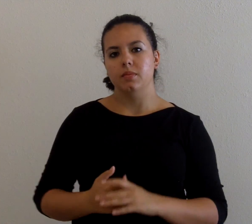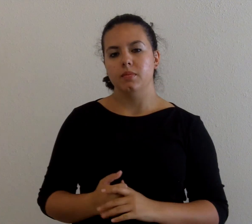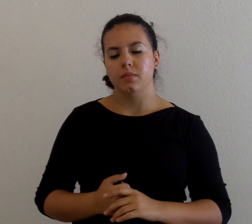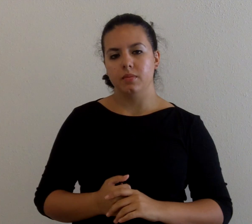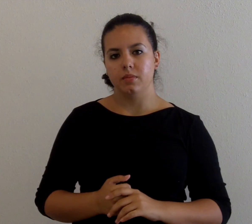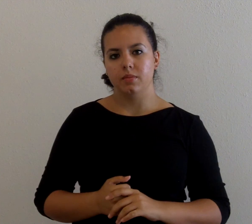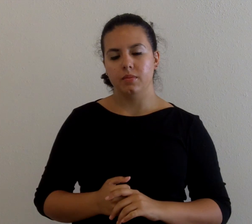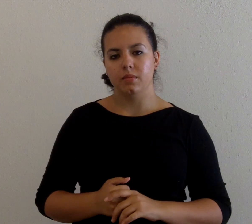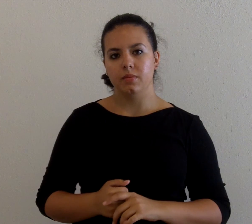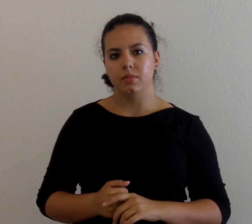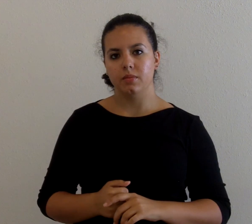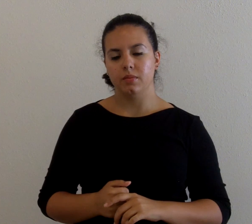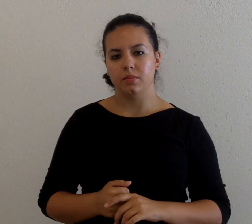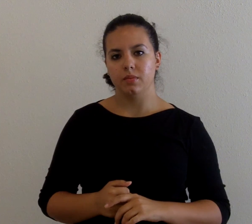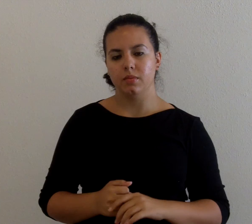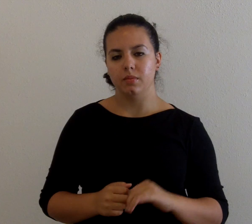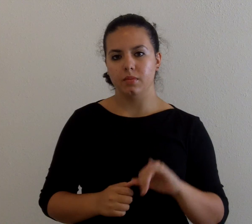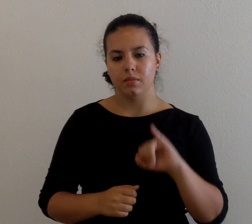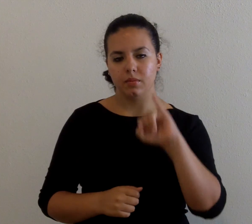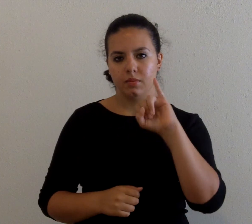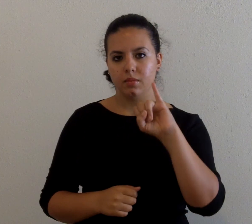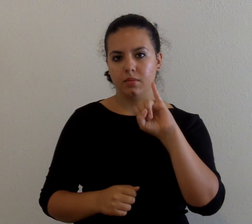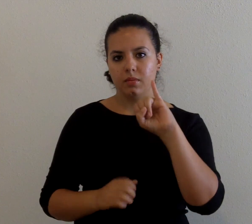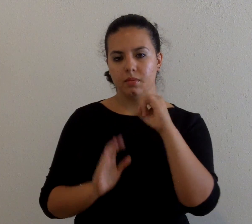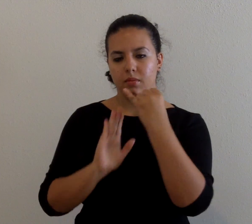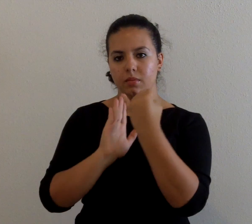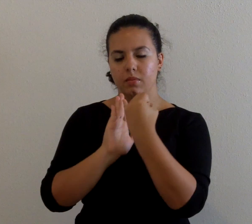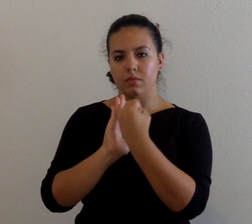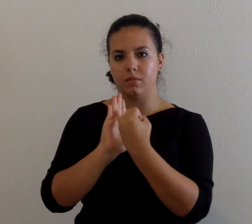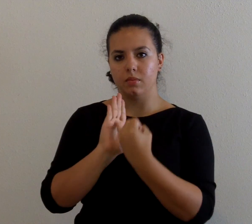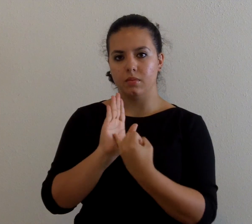And then art is with your eye and you're doing